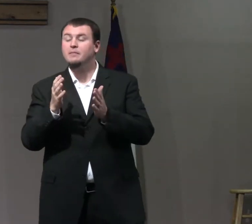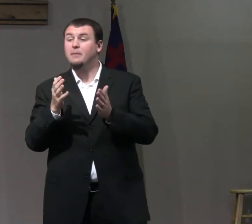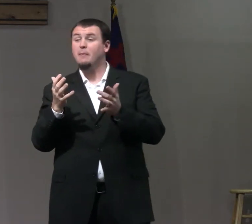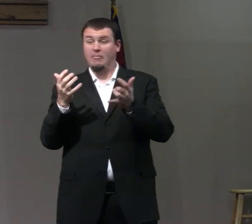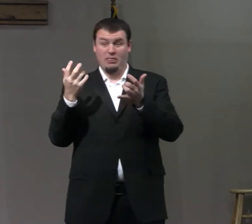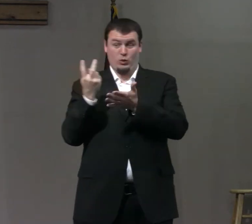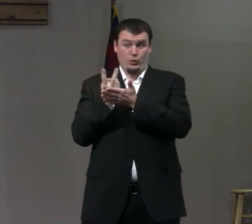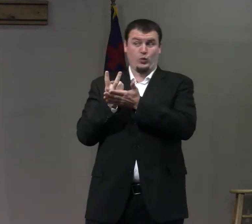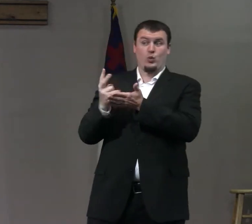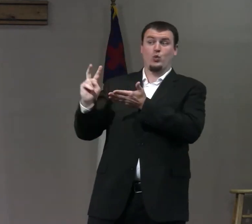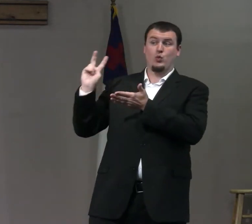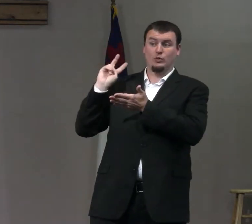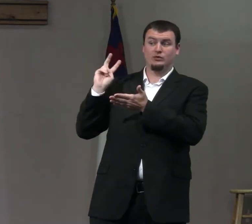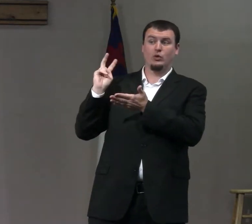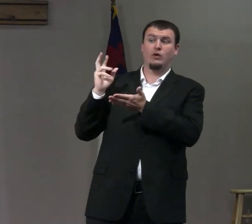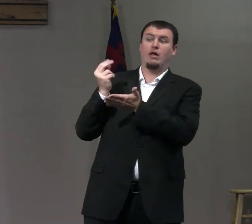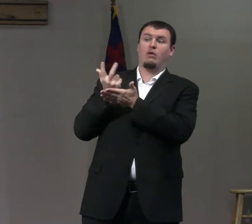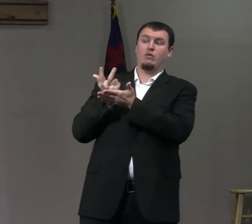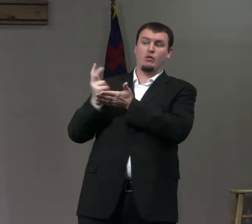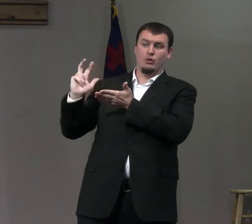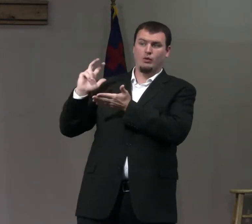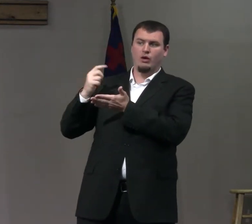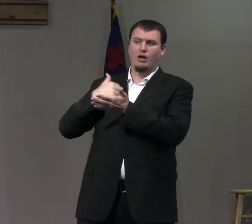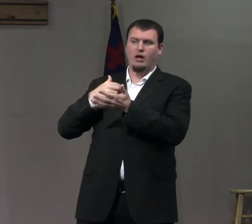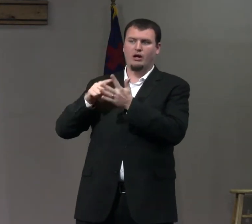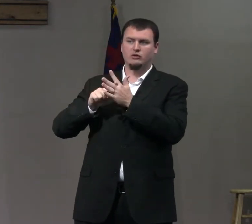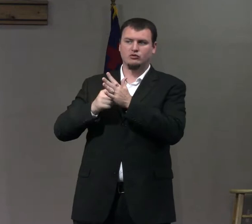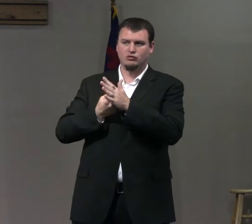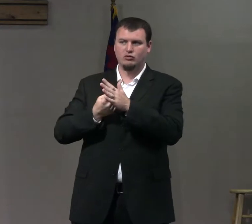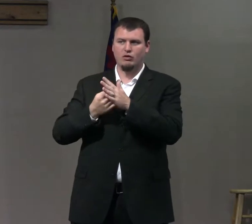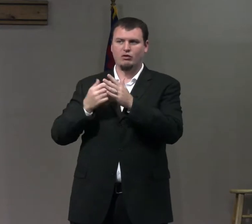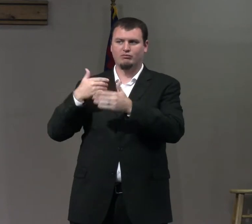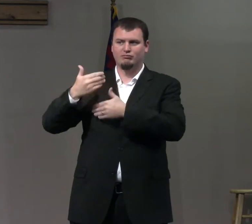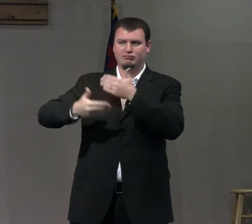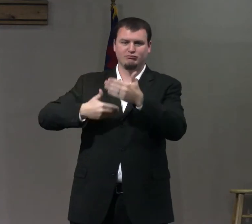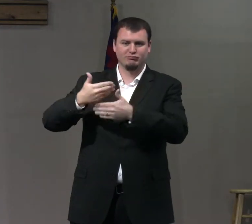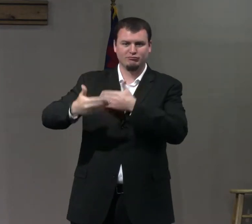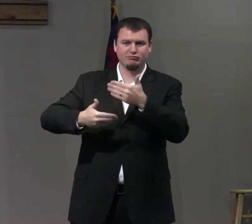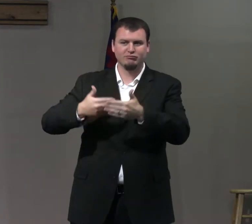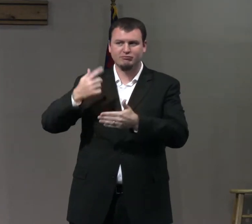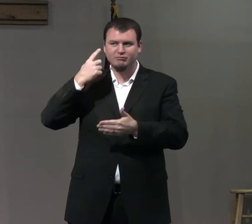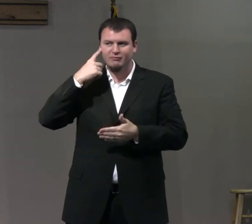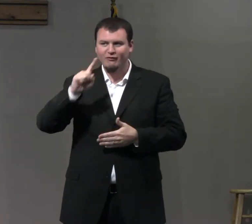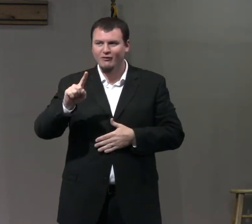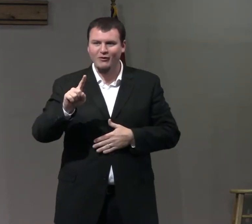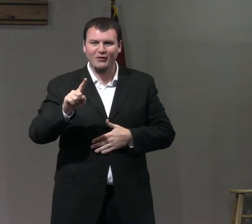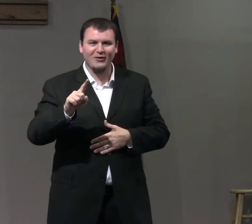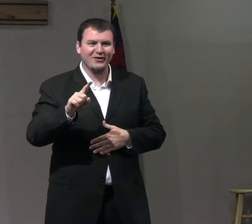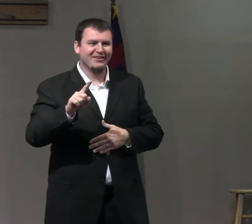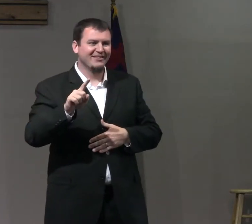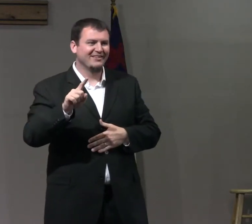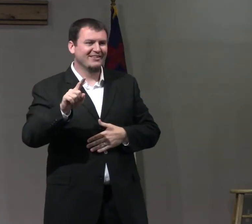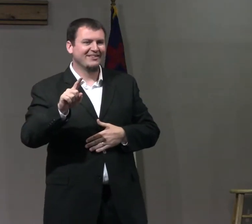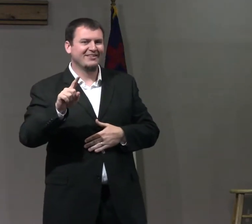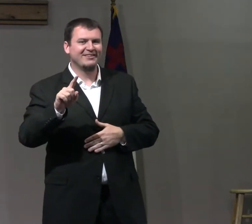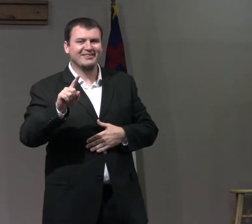I didn't drink last week because I wasn't here. But 2 weeks ago, 3 weeks